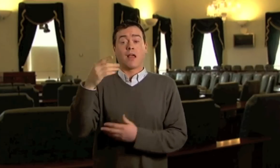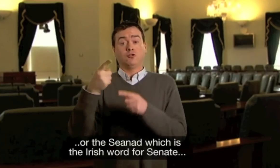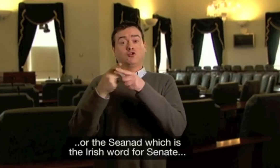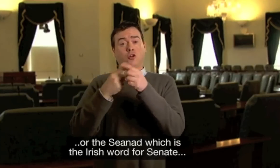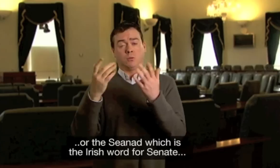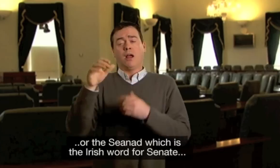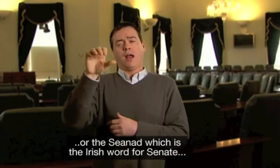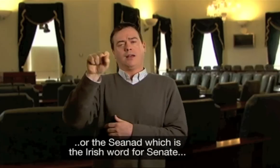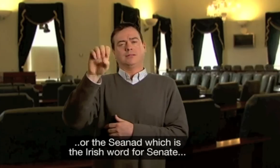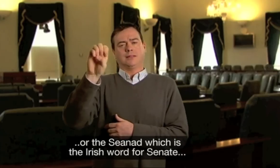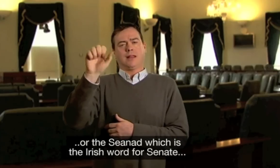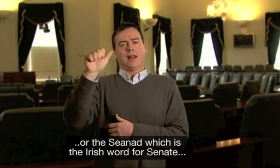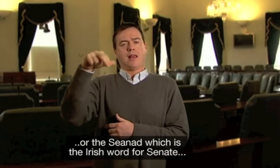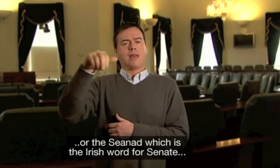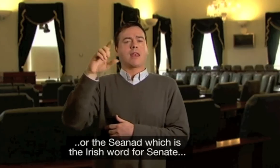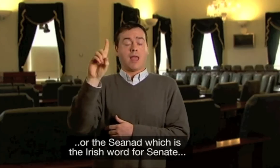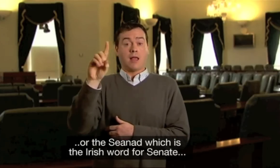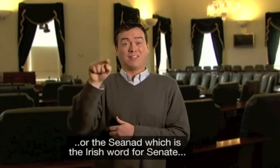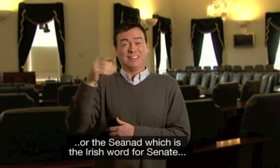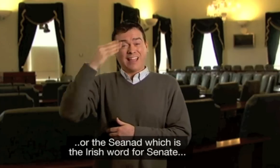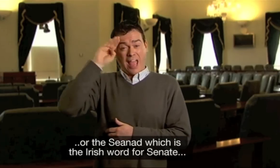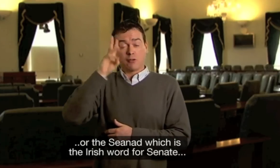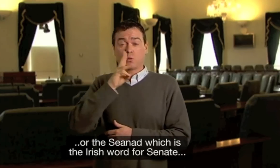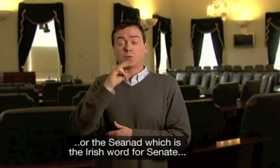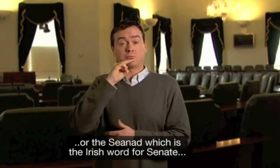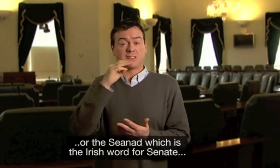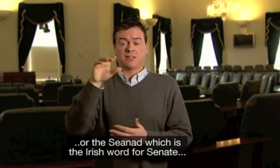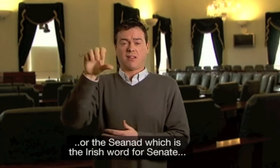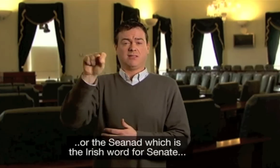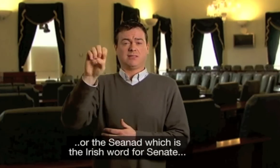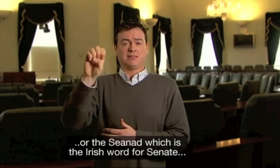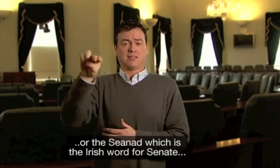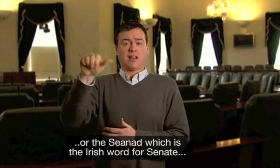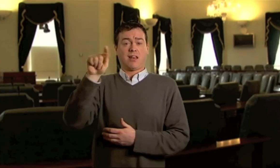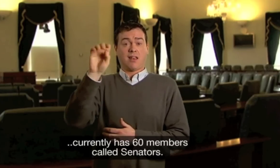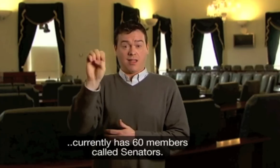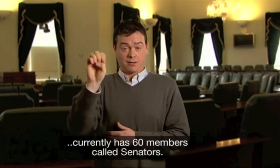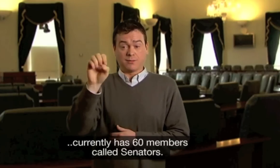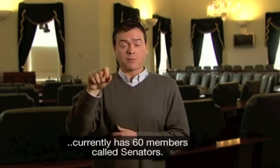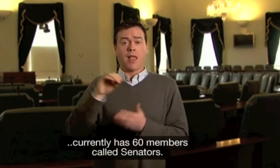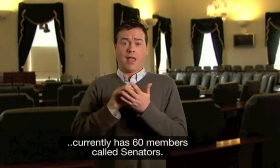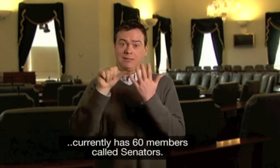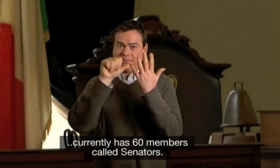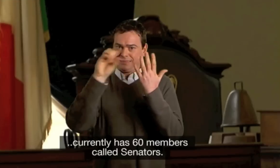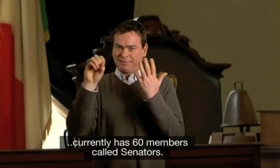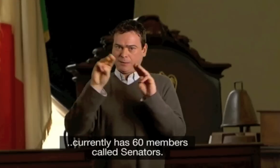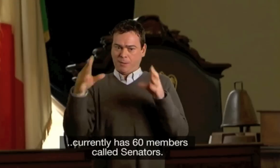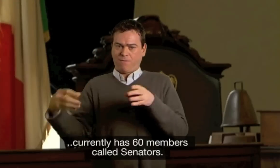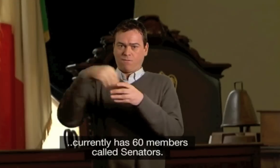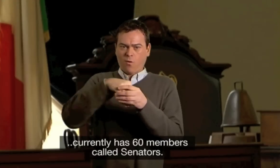or the Seanad, which is the Irish word for Senate, currently has 60 members called